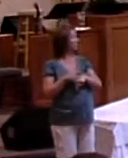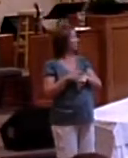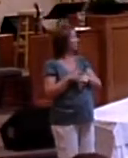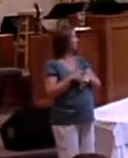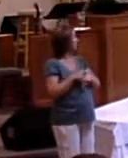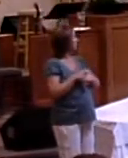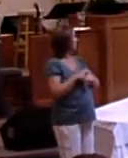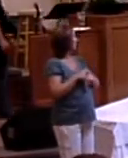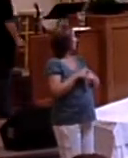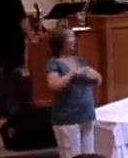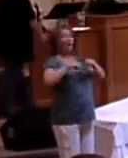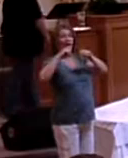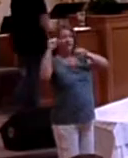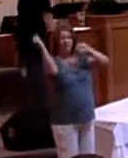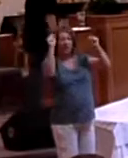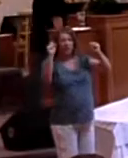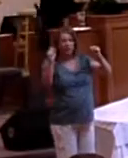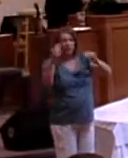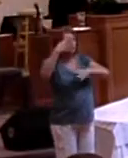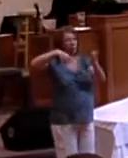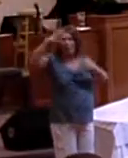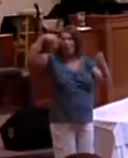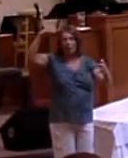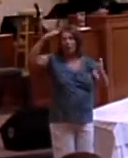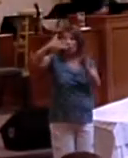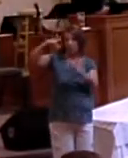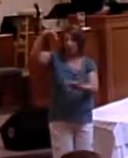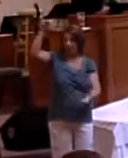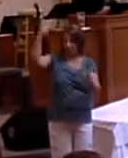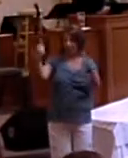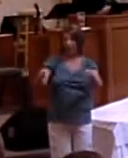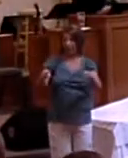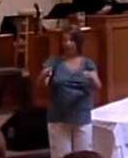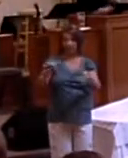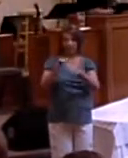whenever a thunderstorm comes or a tornado comes,